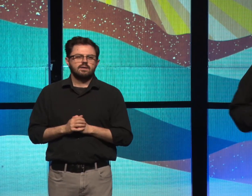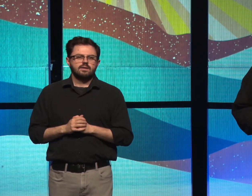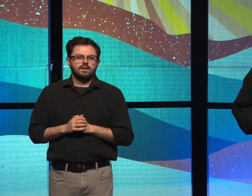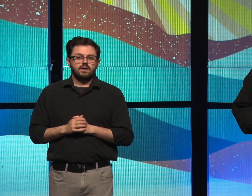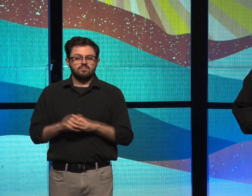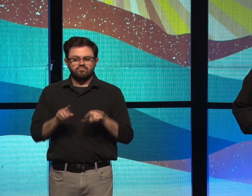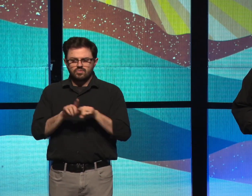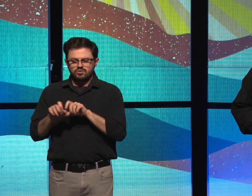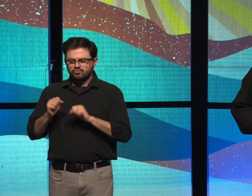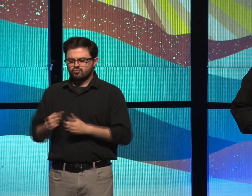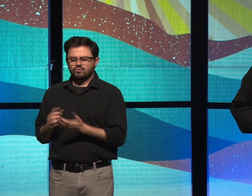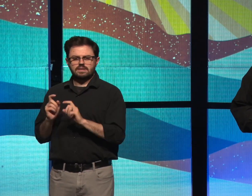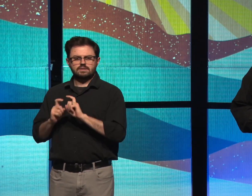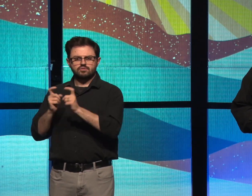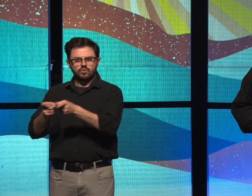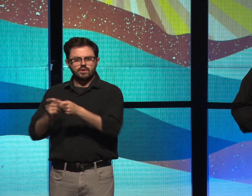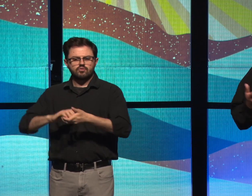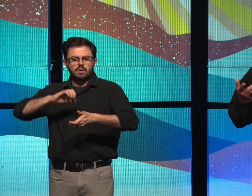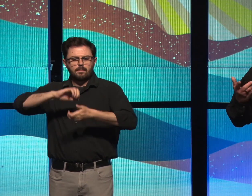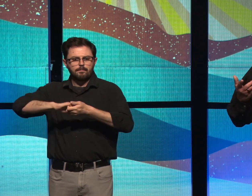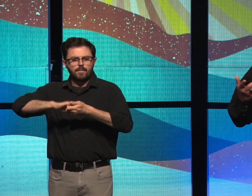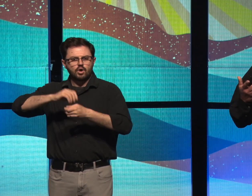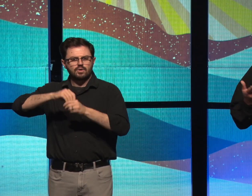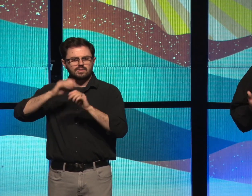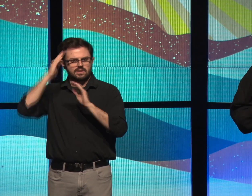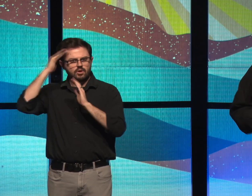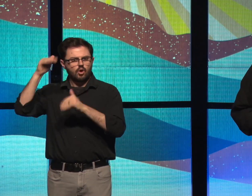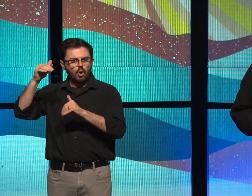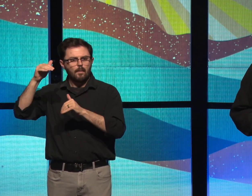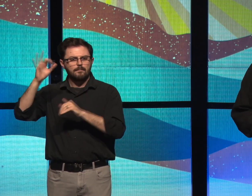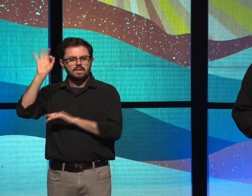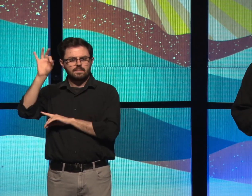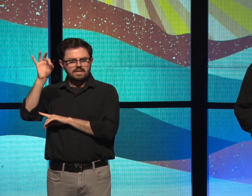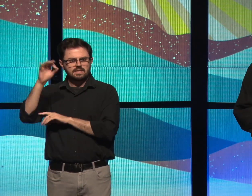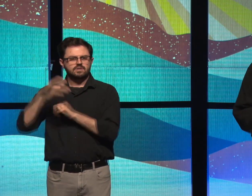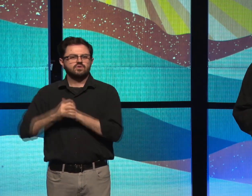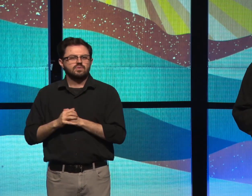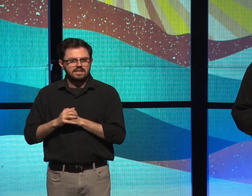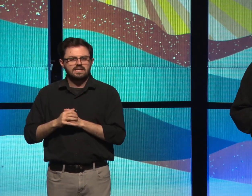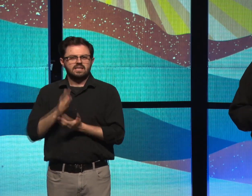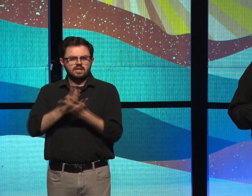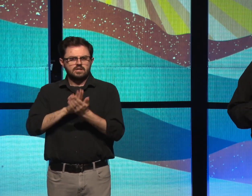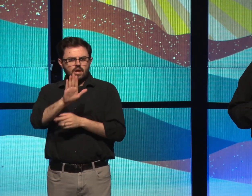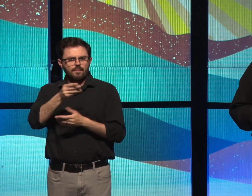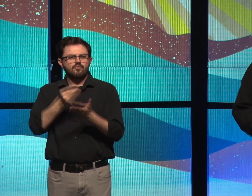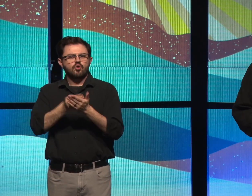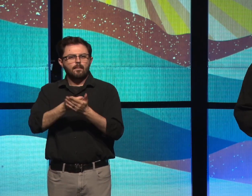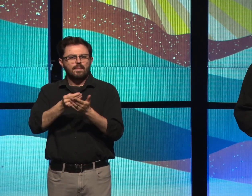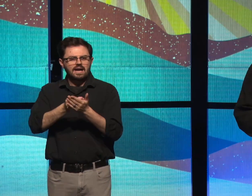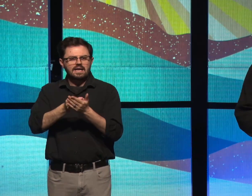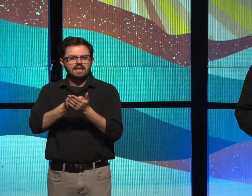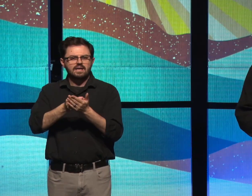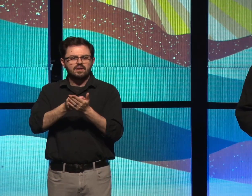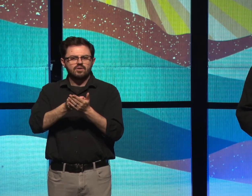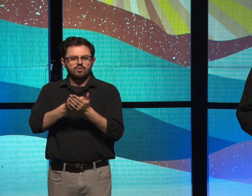another option you can check there on your giving envelope, and you'll see a portion of your dollar go to